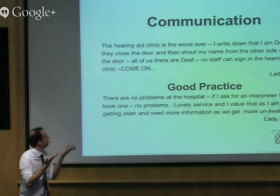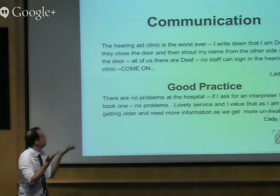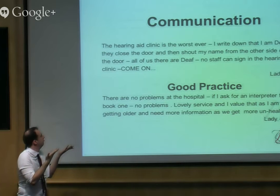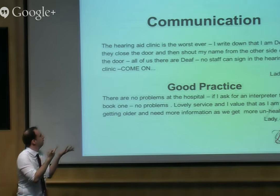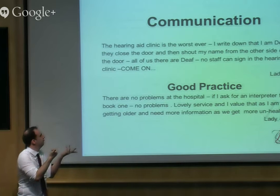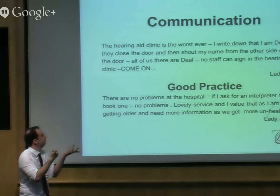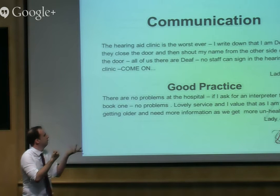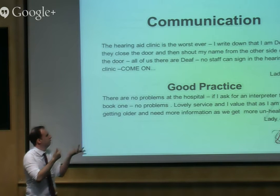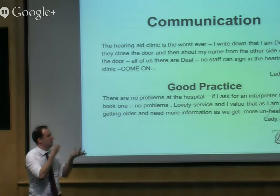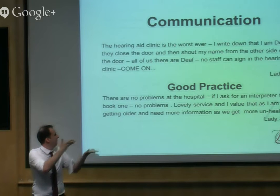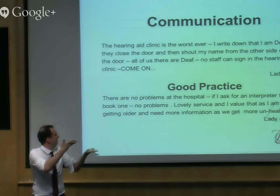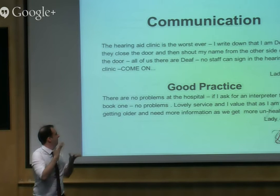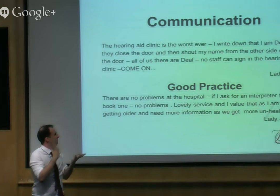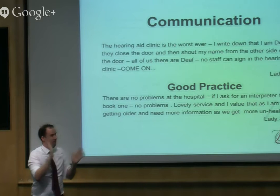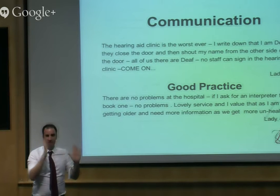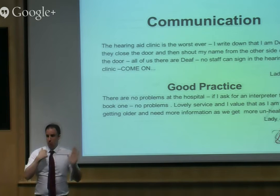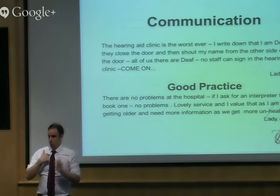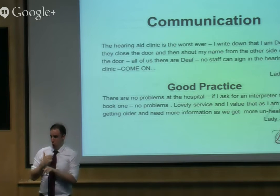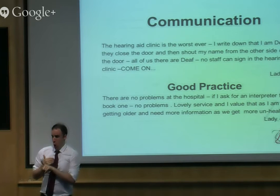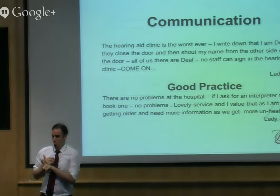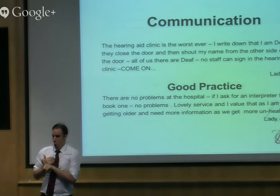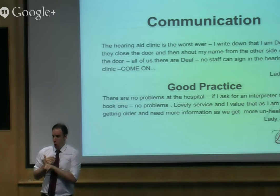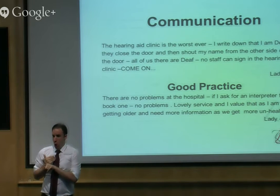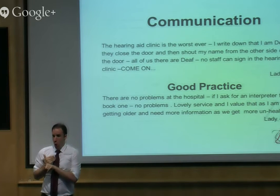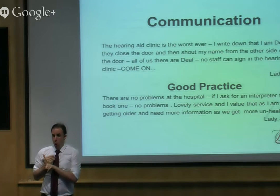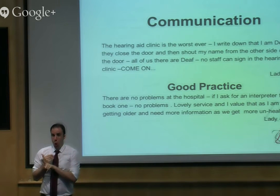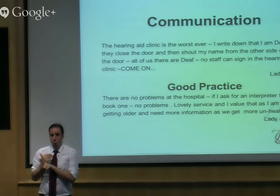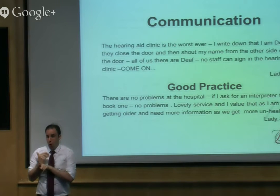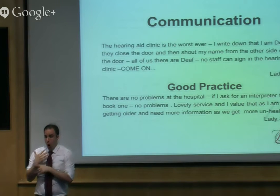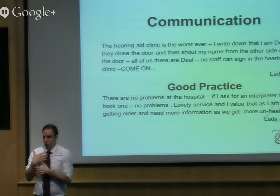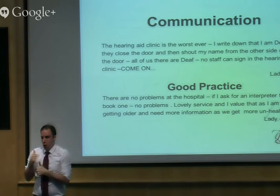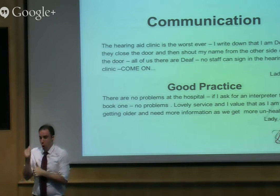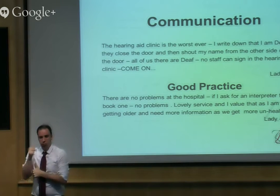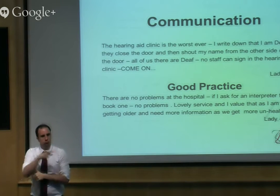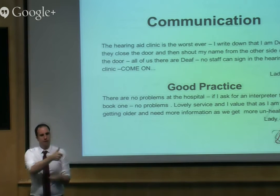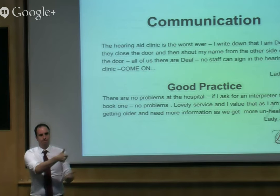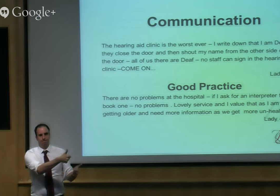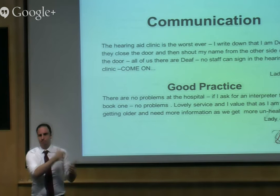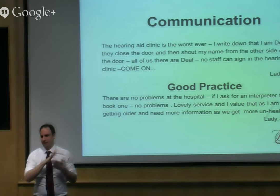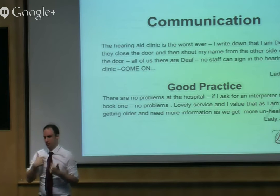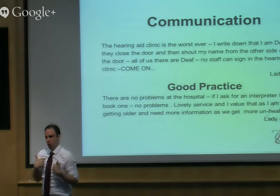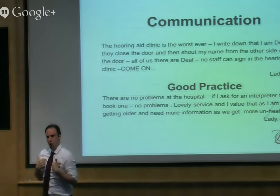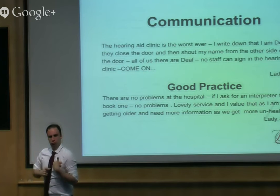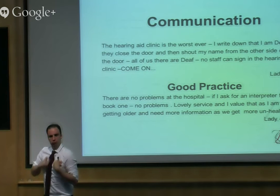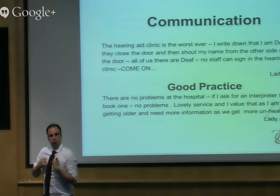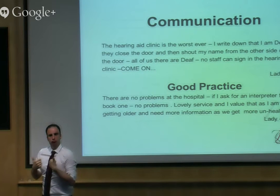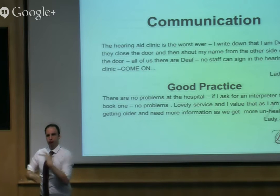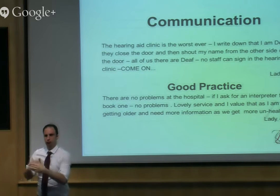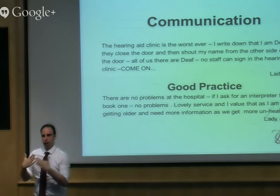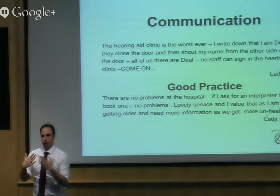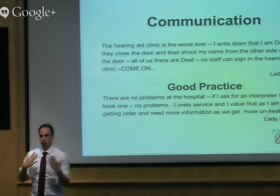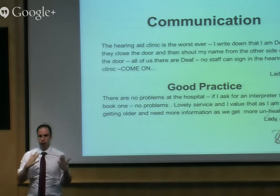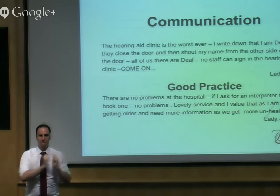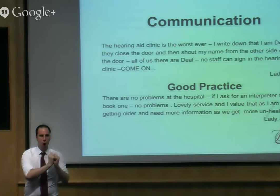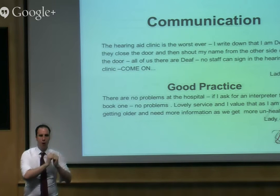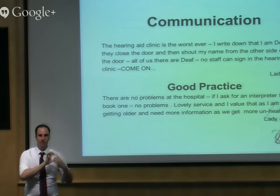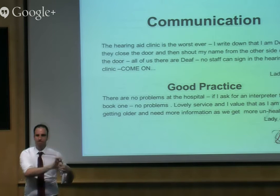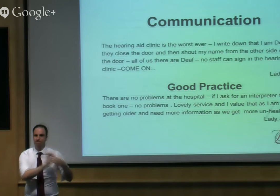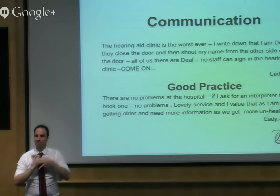from Sweden, who said, I have no problems at my hospital. If I ask for an interpreter, they put me an interpreter. And as a result, she feels very